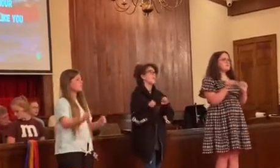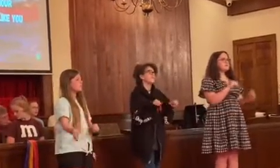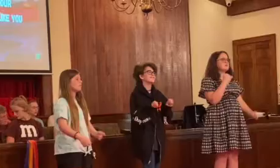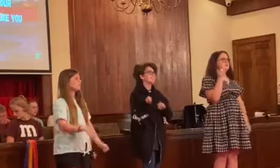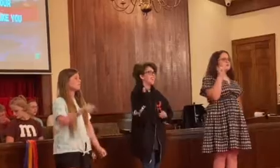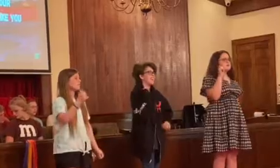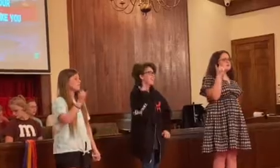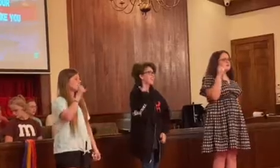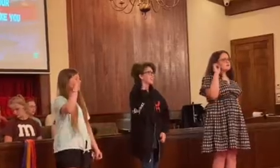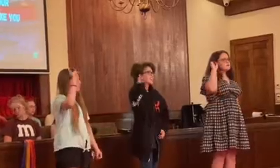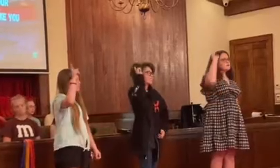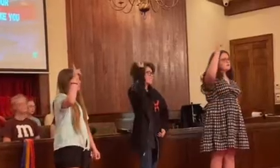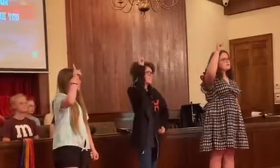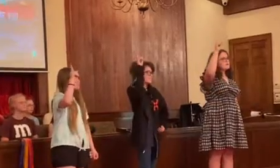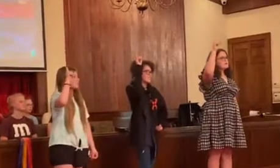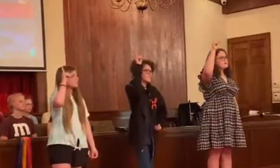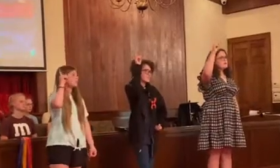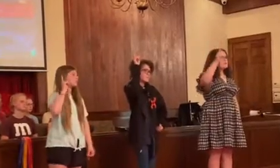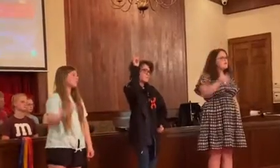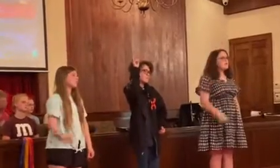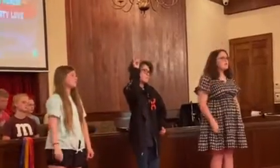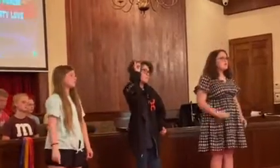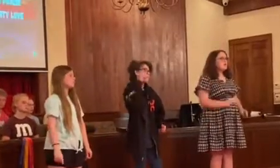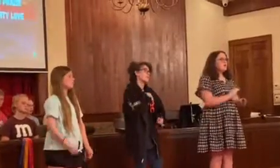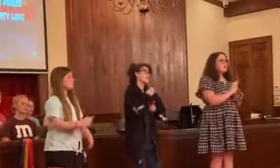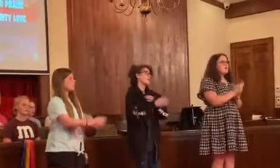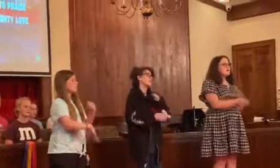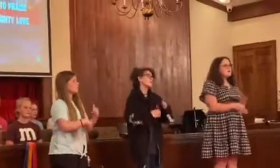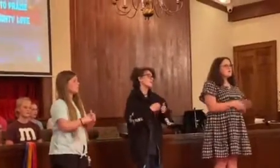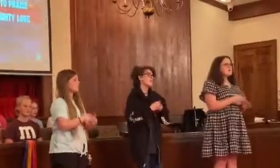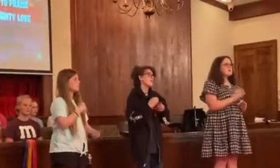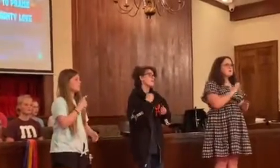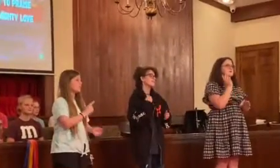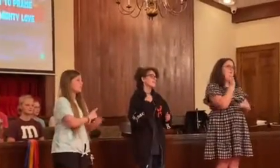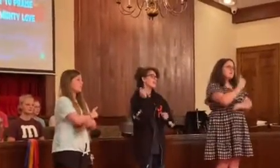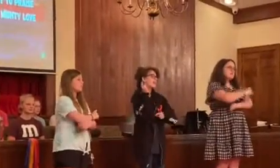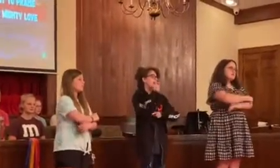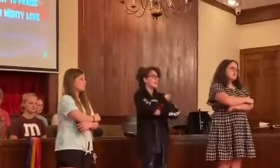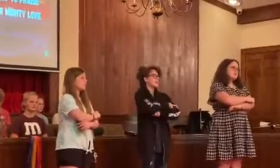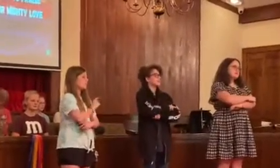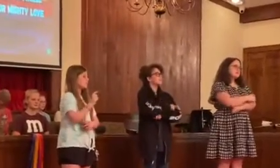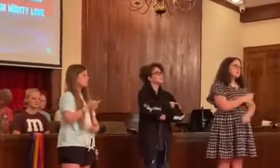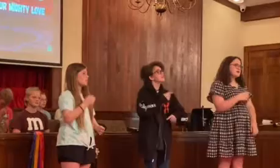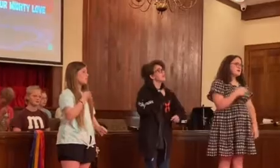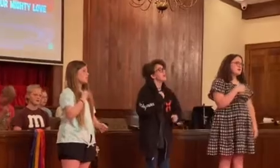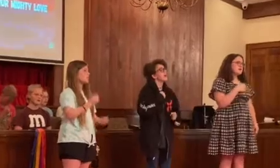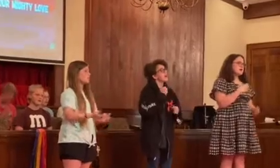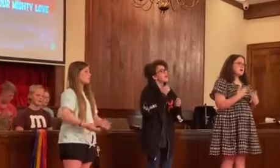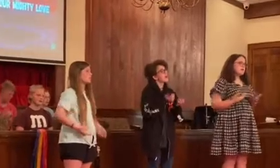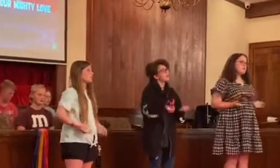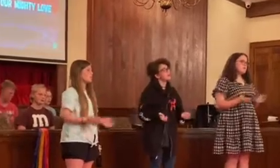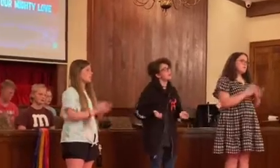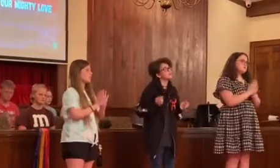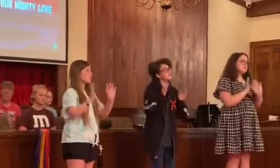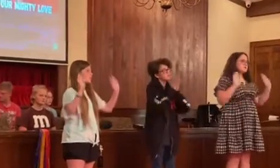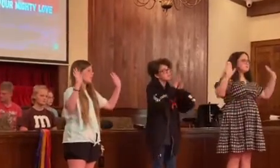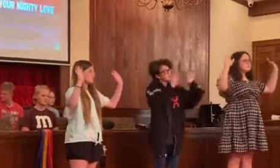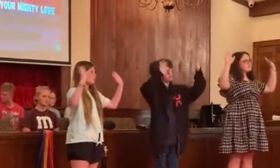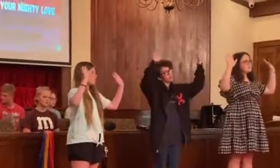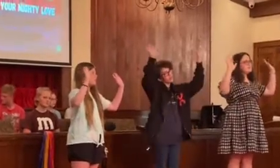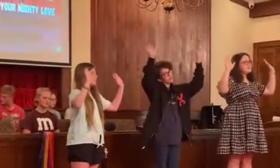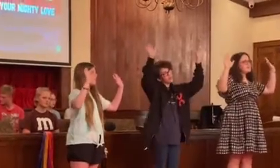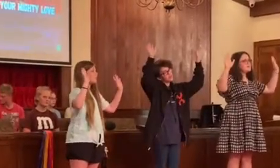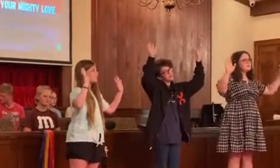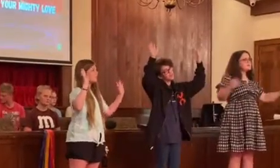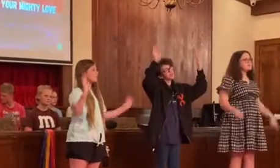never found you All of my days, I want to